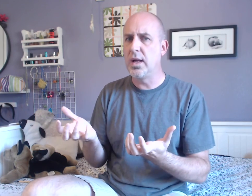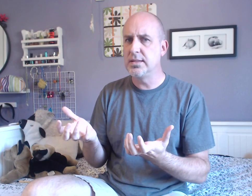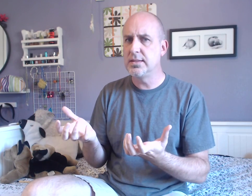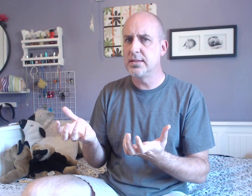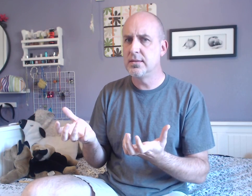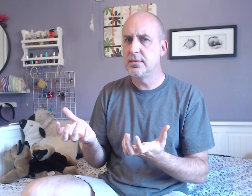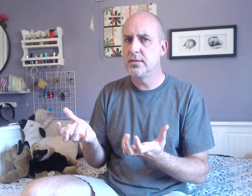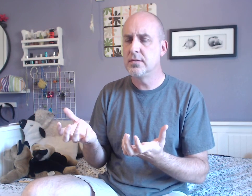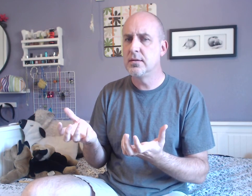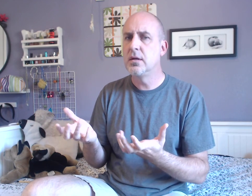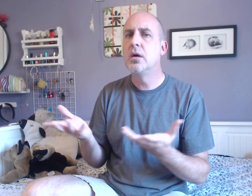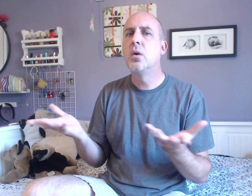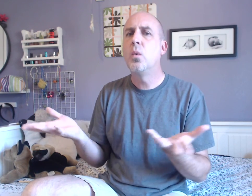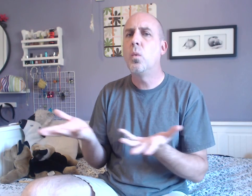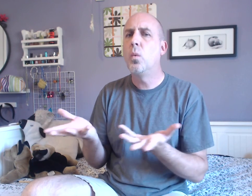want what?